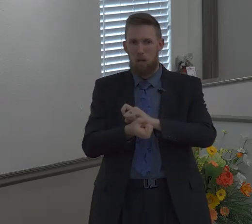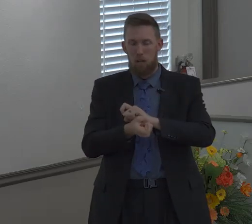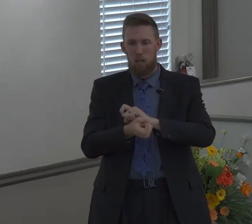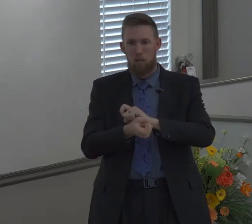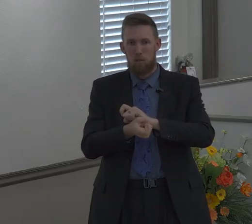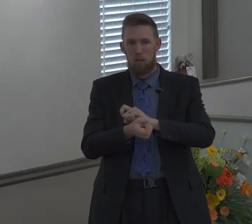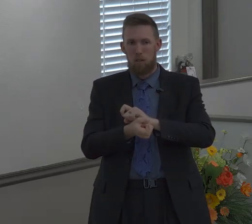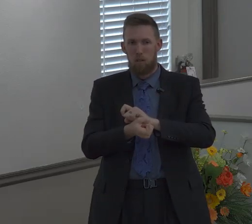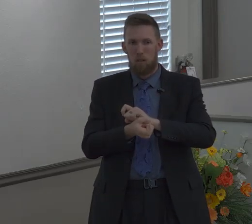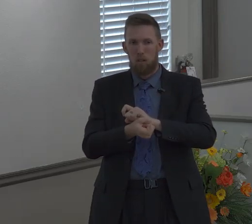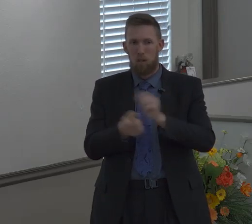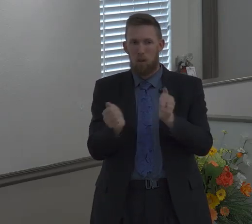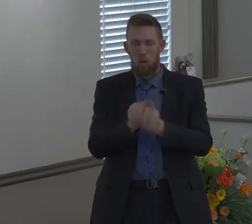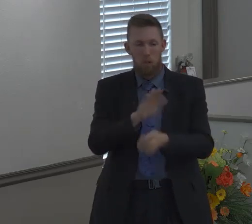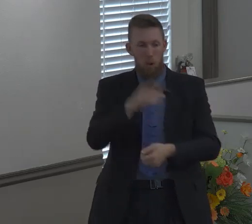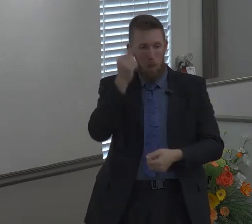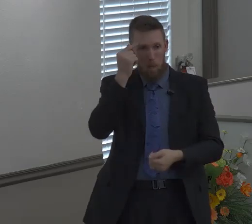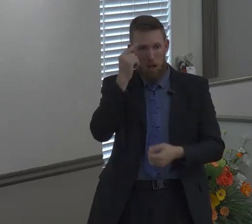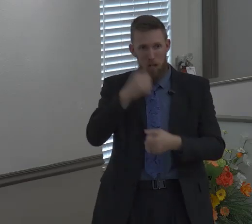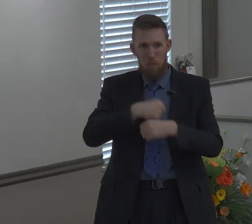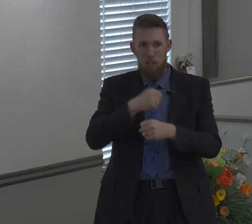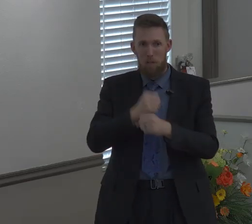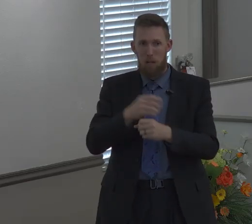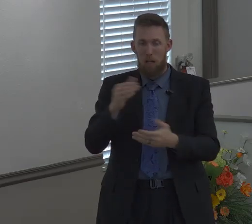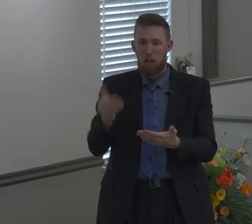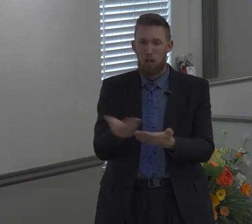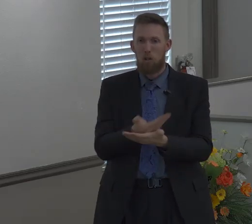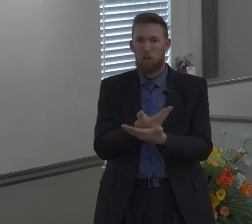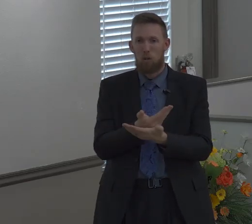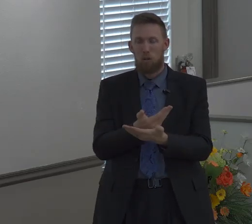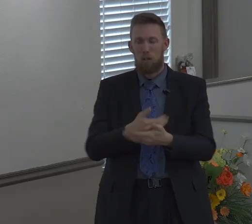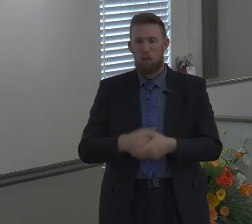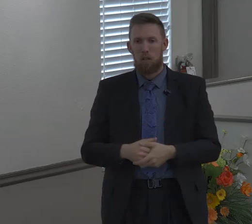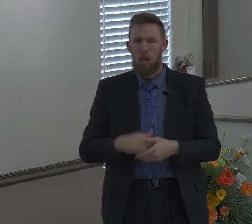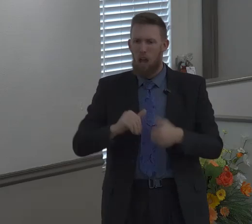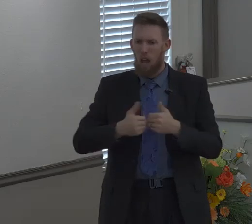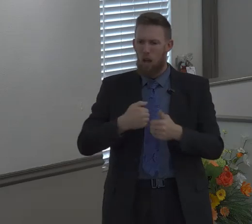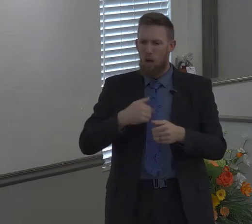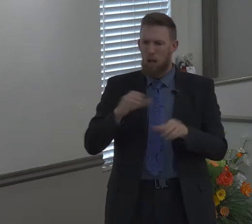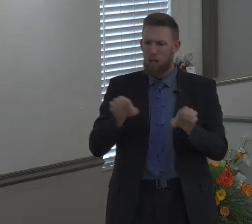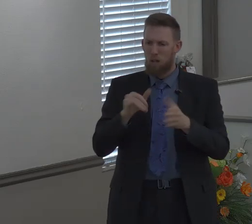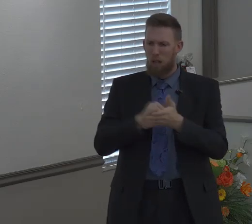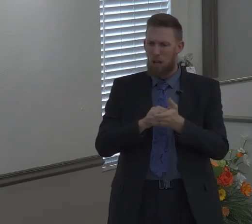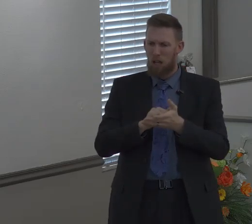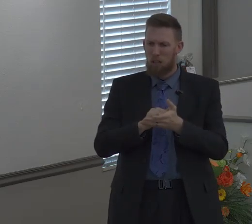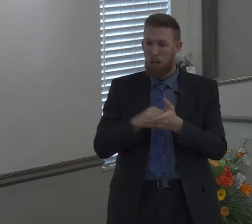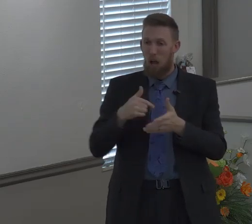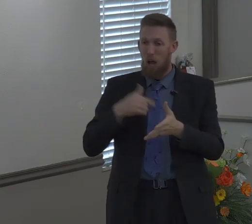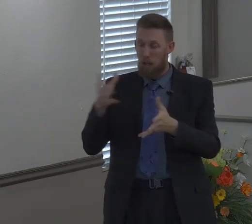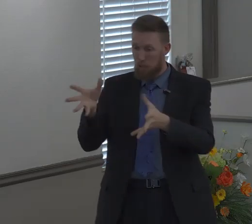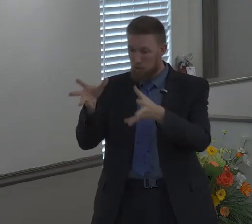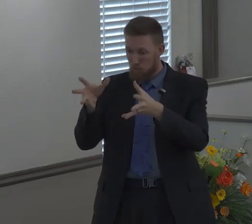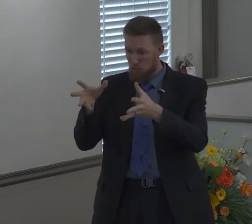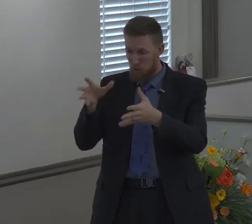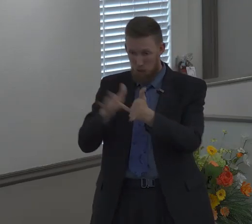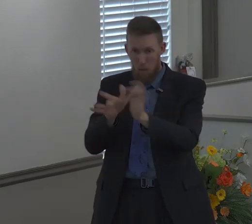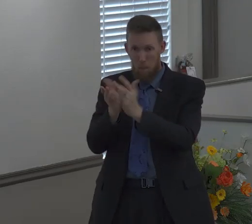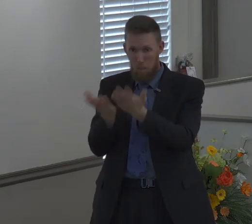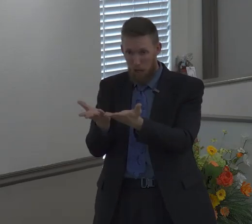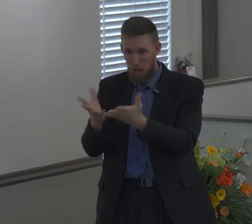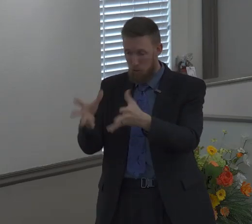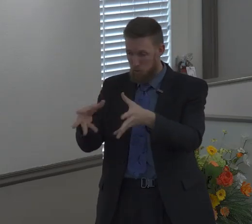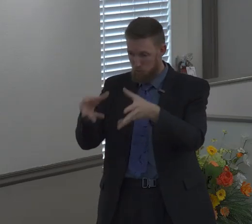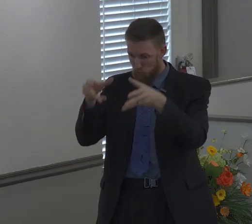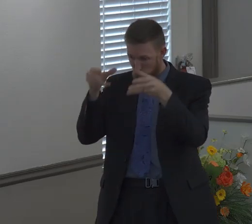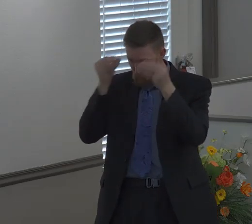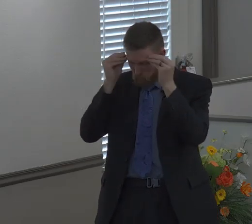ye transformed by the renewing of your mind. Think differently. How do I do that? I pour this in and